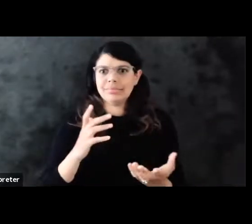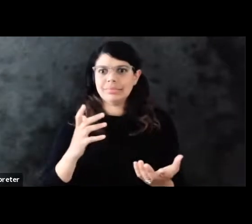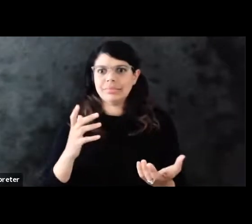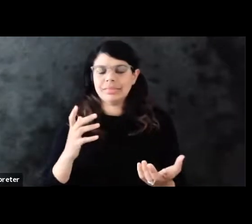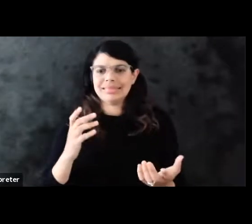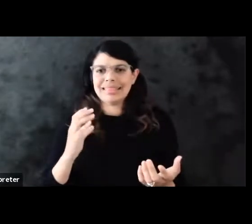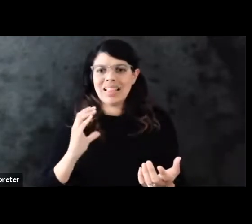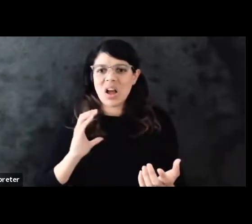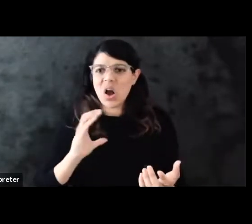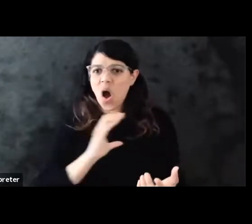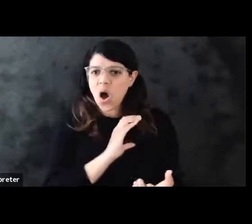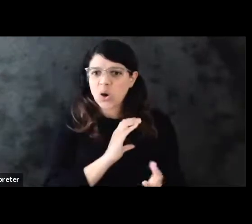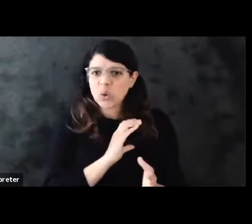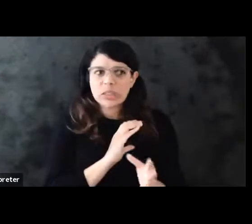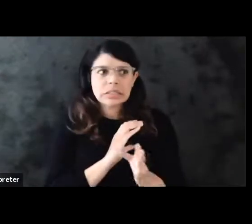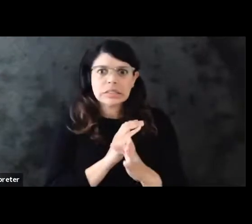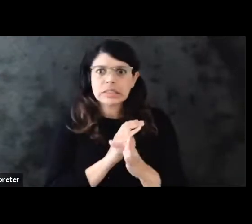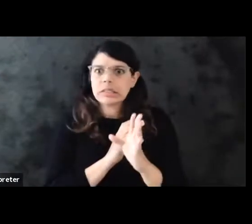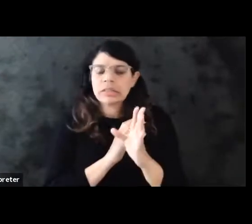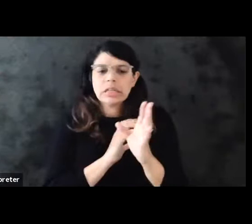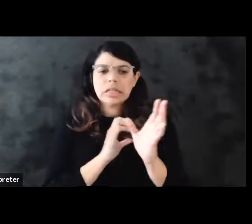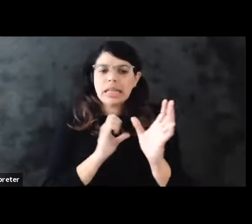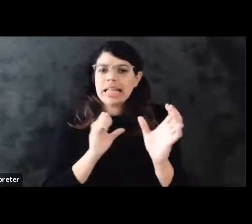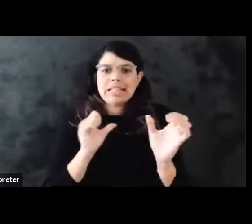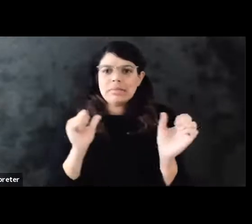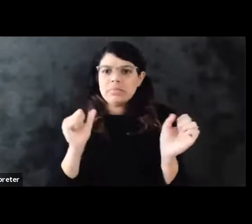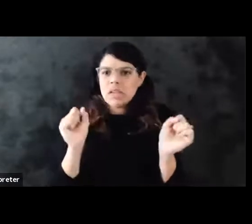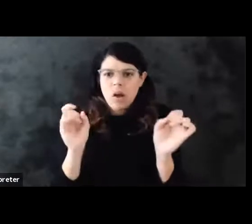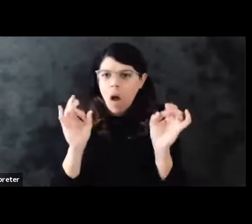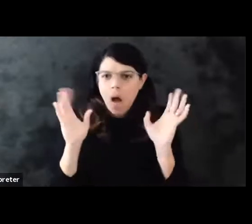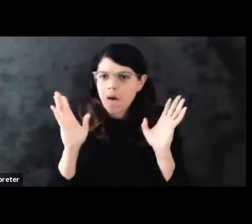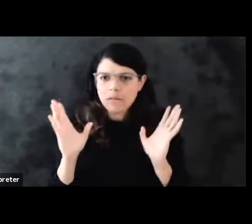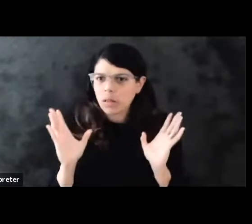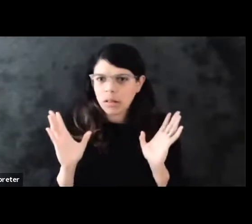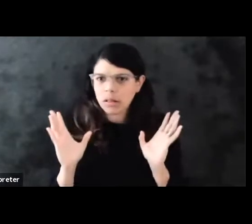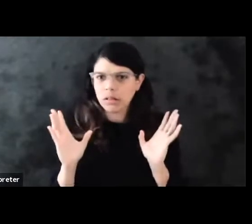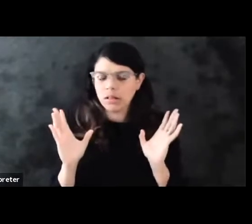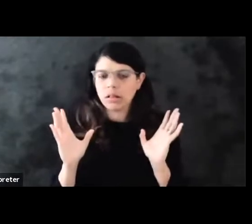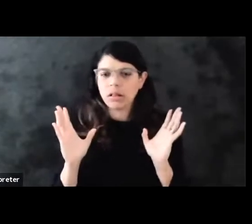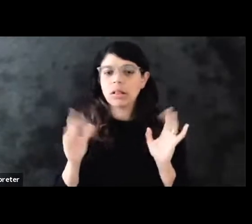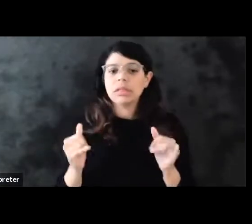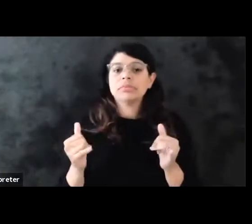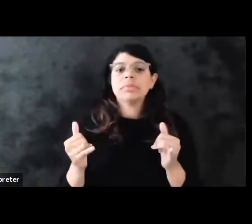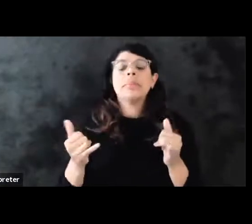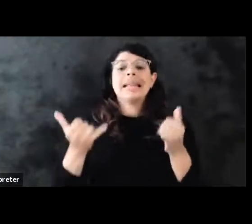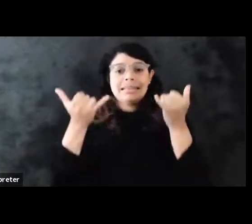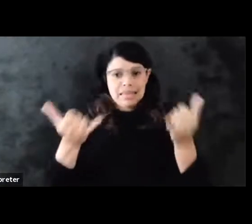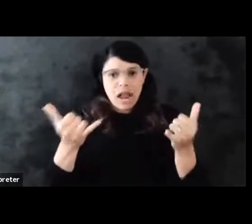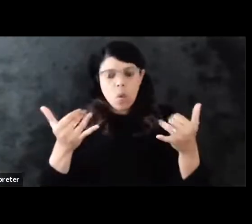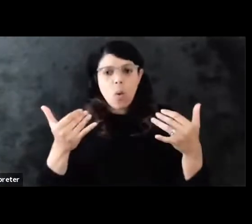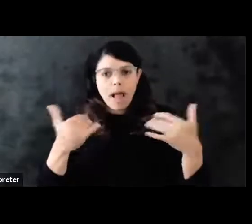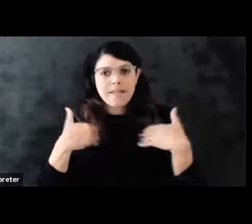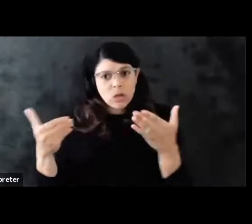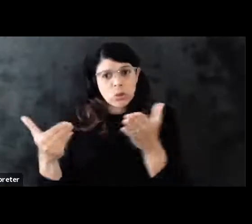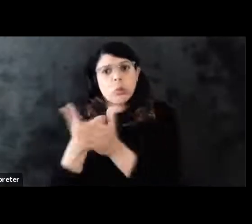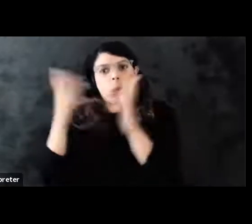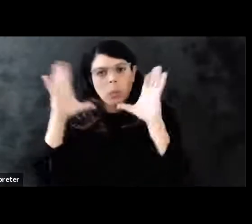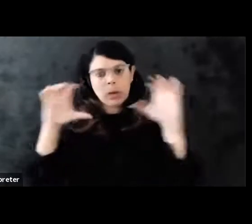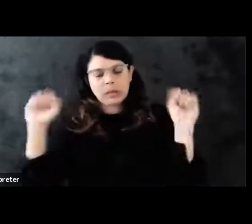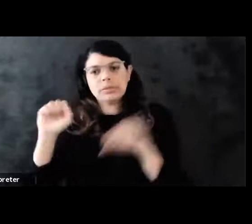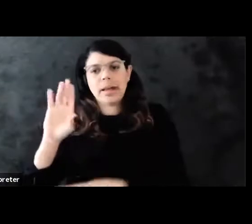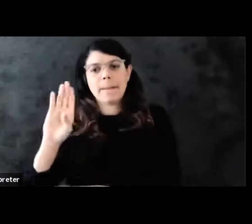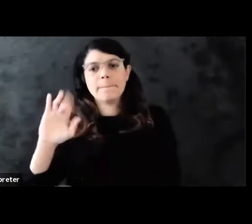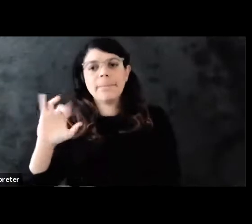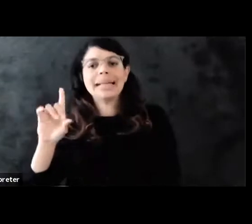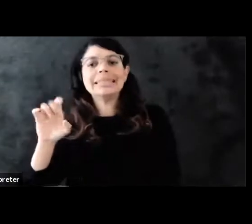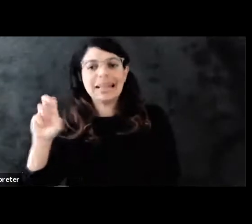So that's how bad it has been. Now we got now Biden, okay, and one of the things that